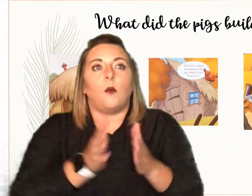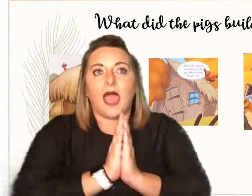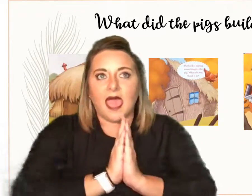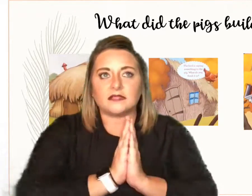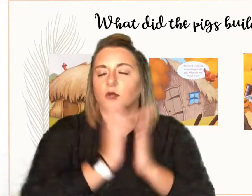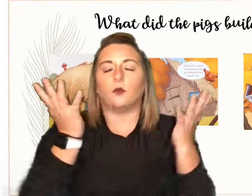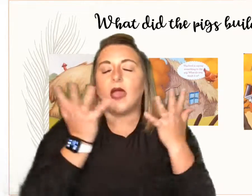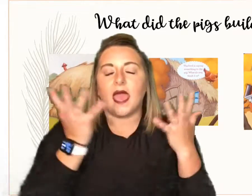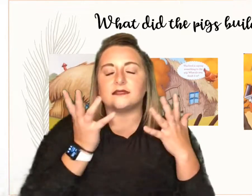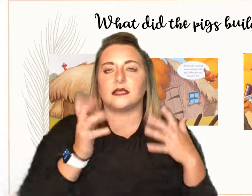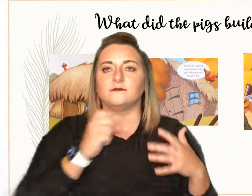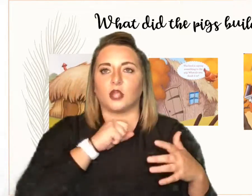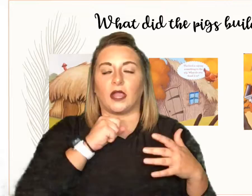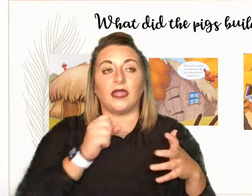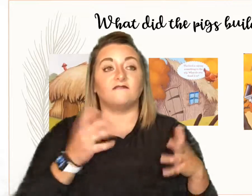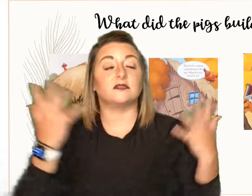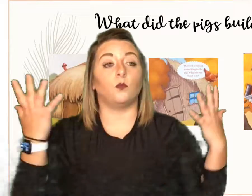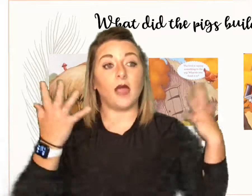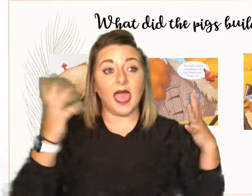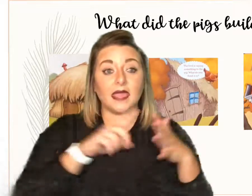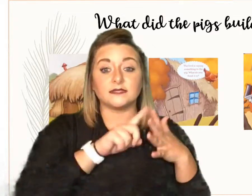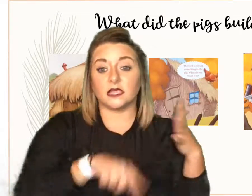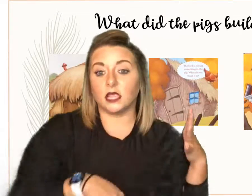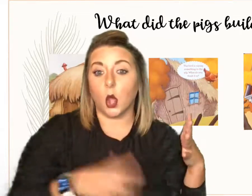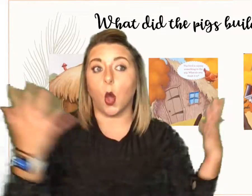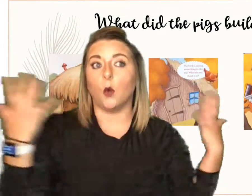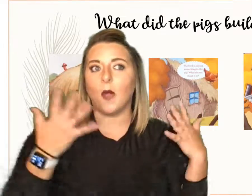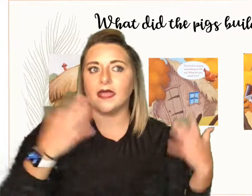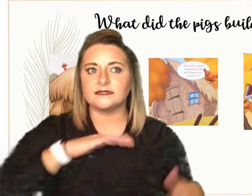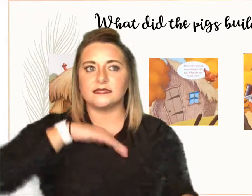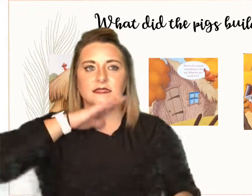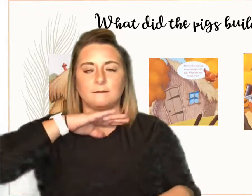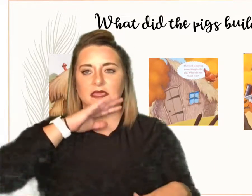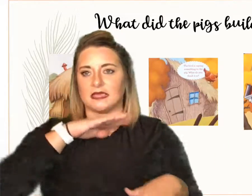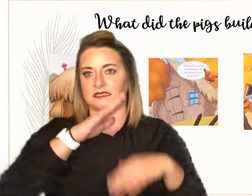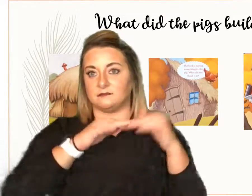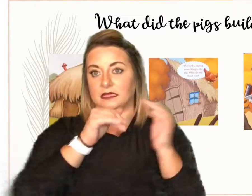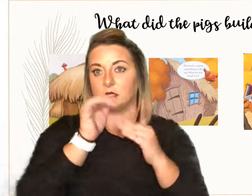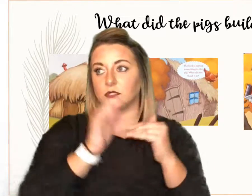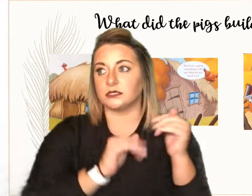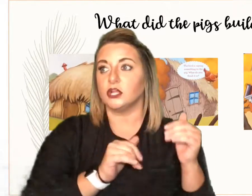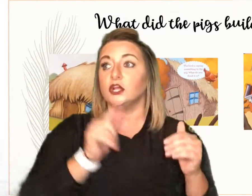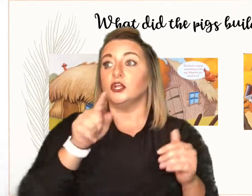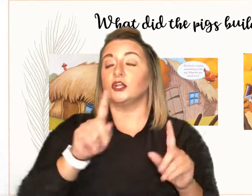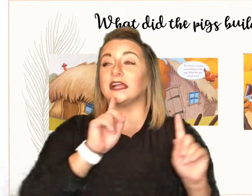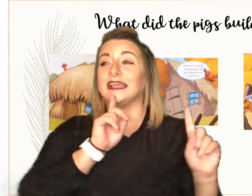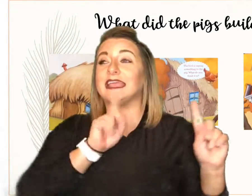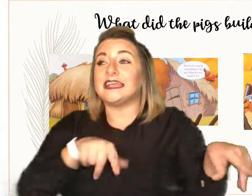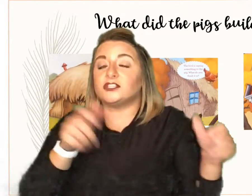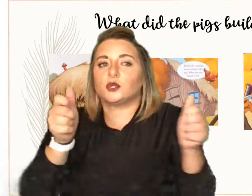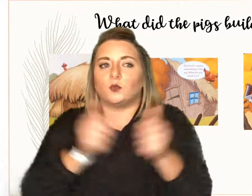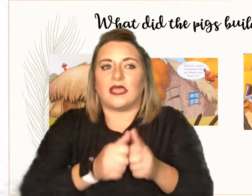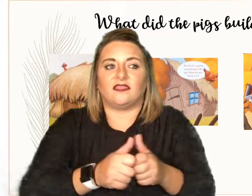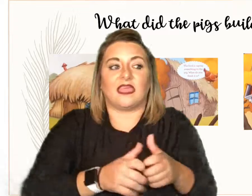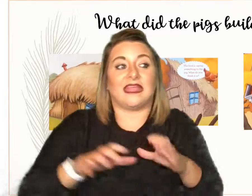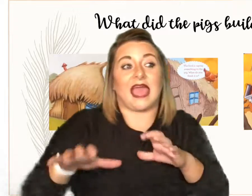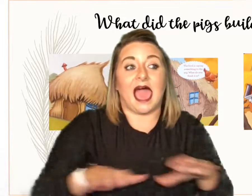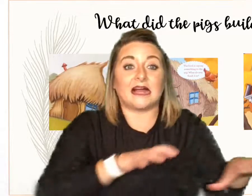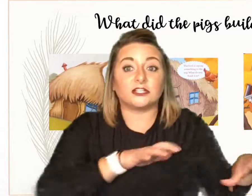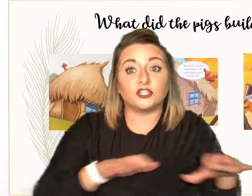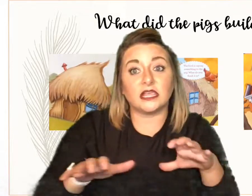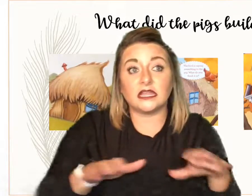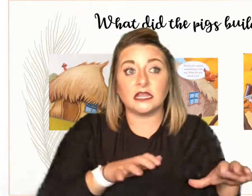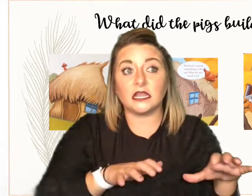it's if it's a wet, what did the pigs build? You're gonna answer with